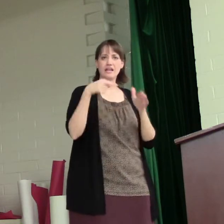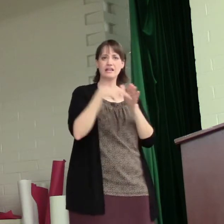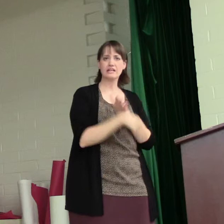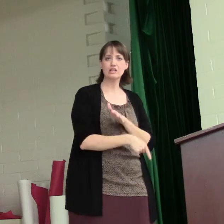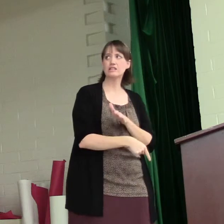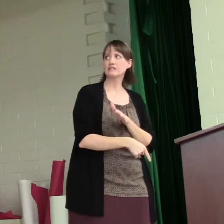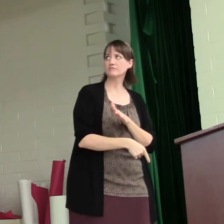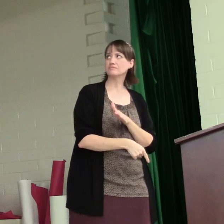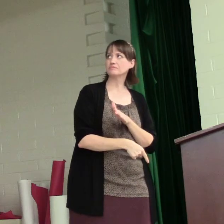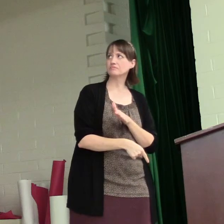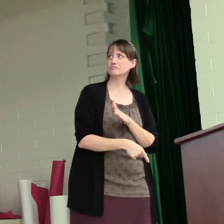and killed it.